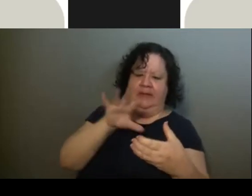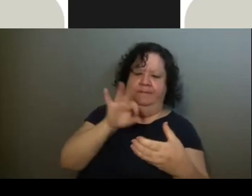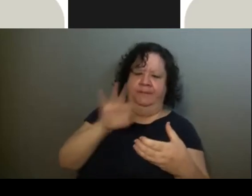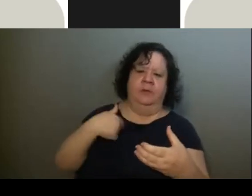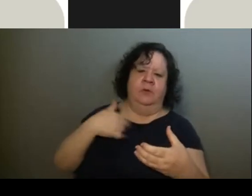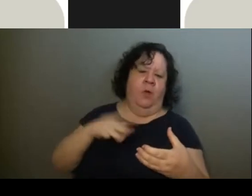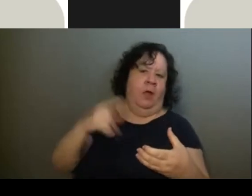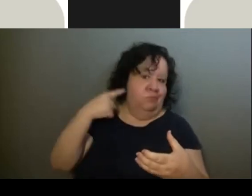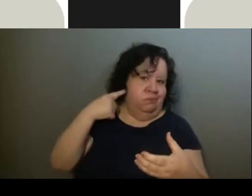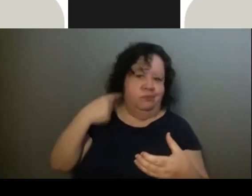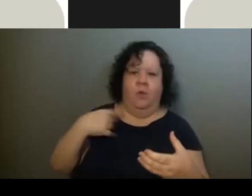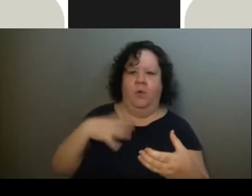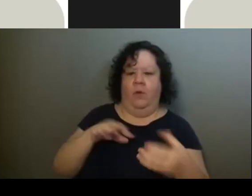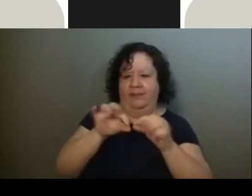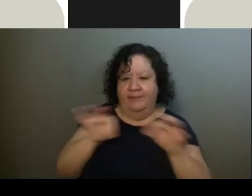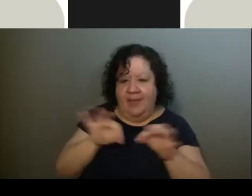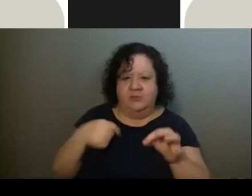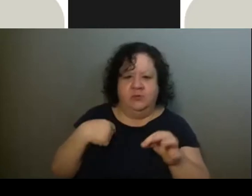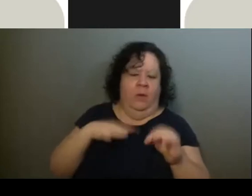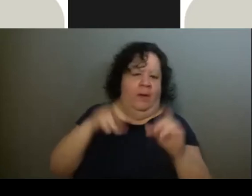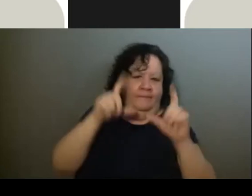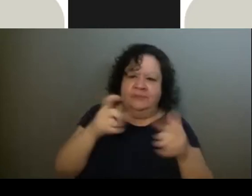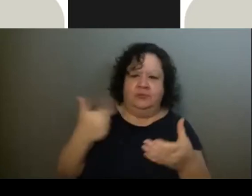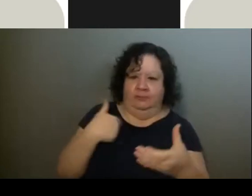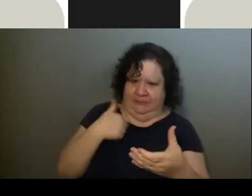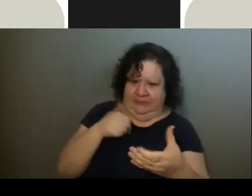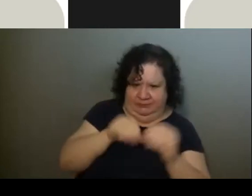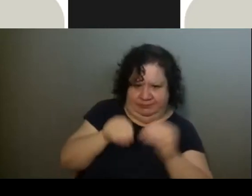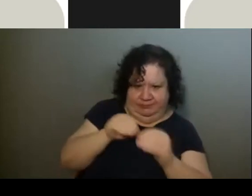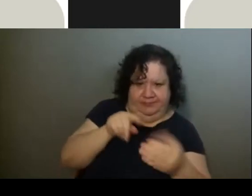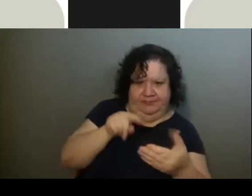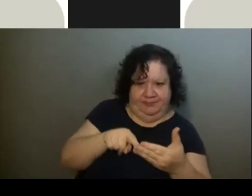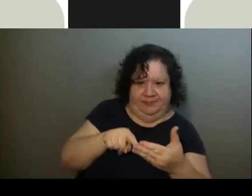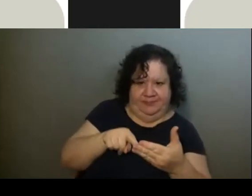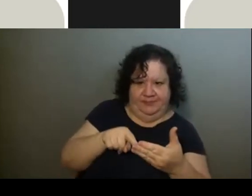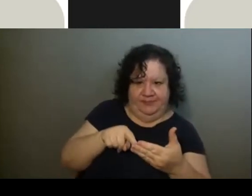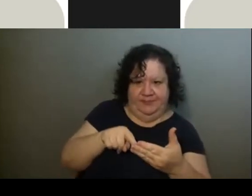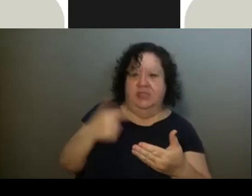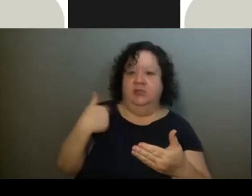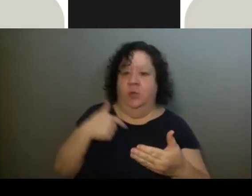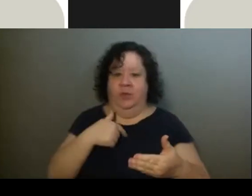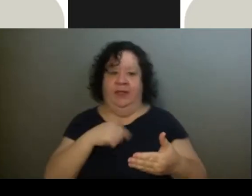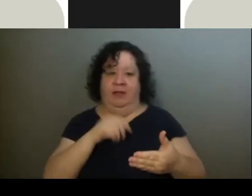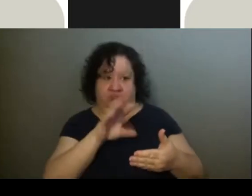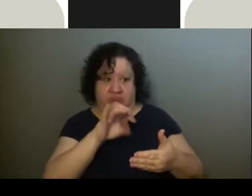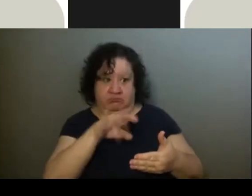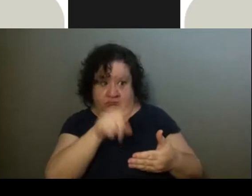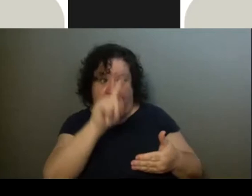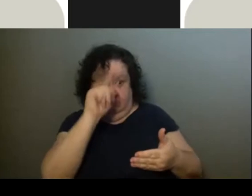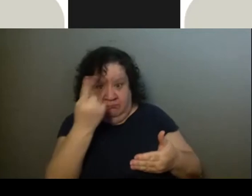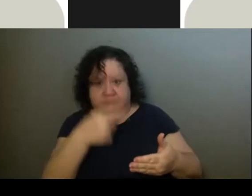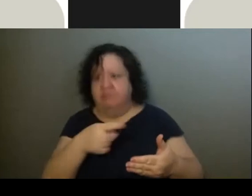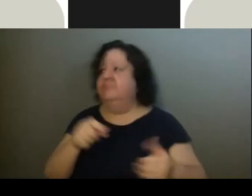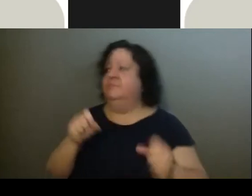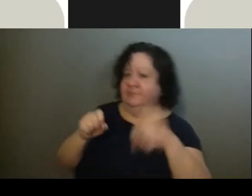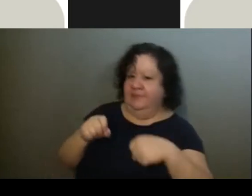understood that. So that feedback from the individual is very important. So that, you know, that acceptance of that message. And all this has